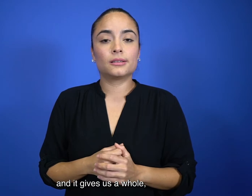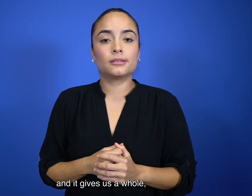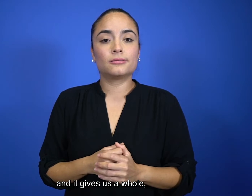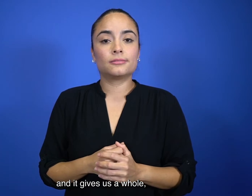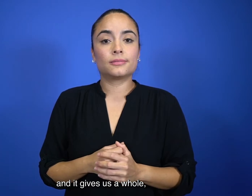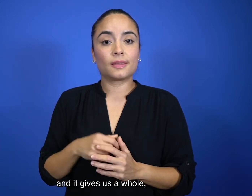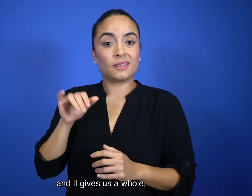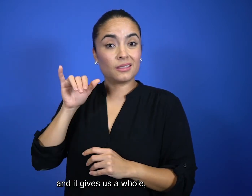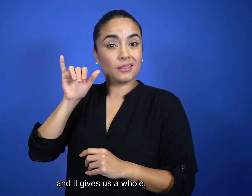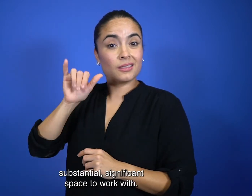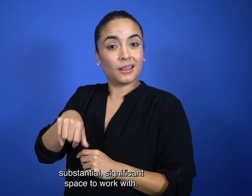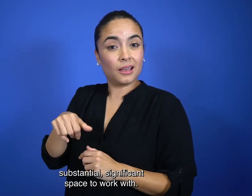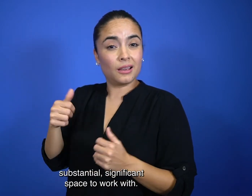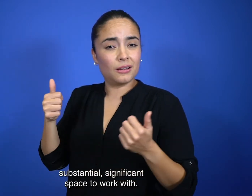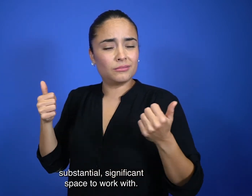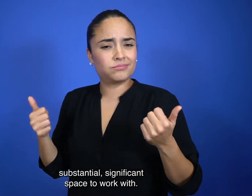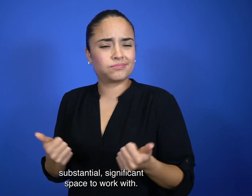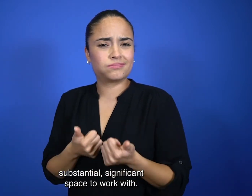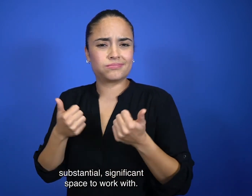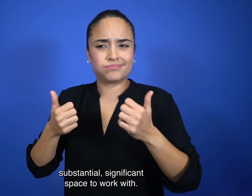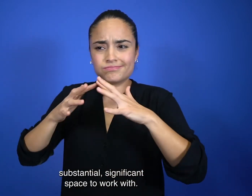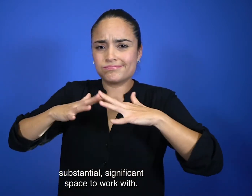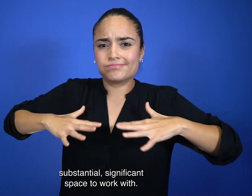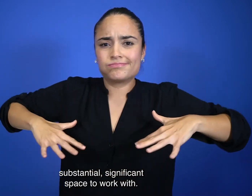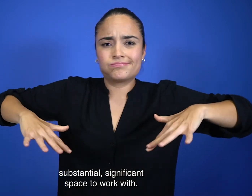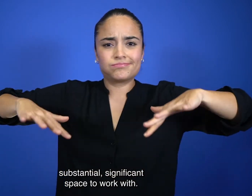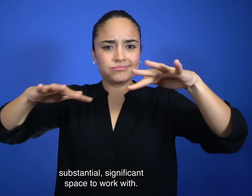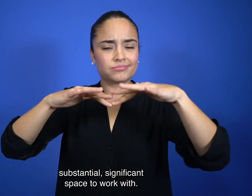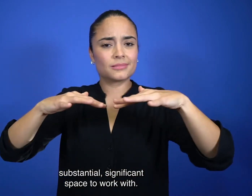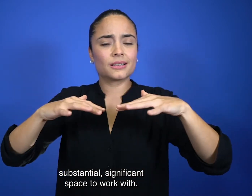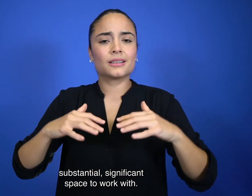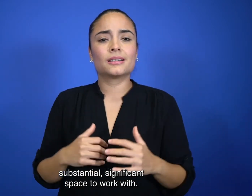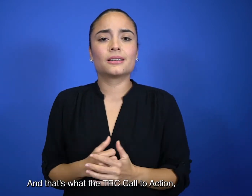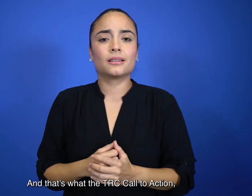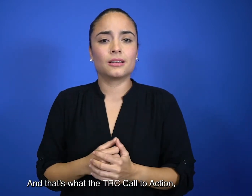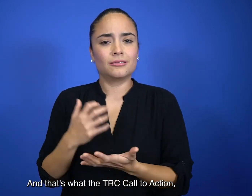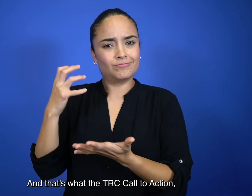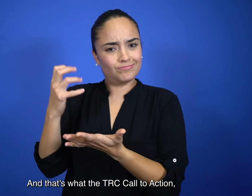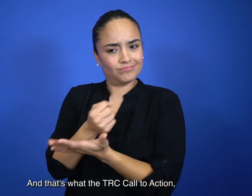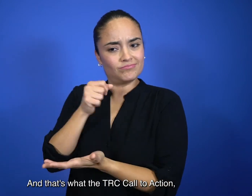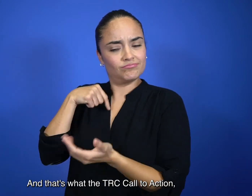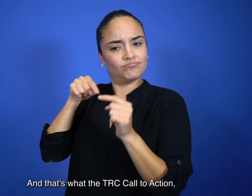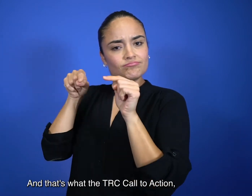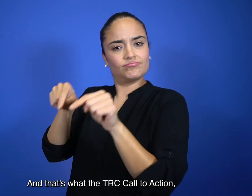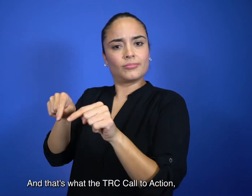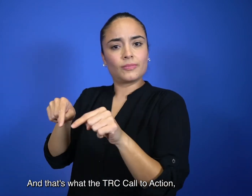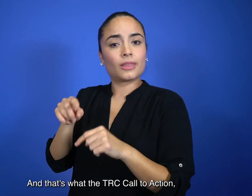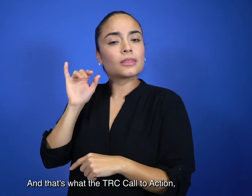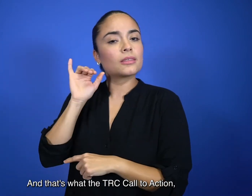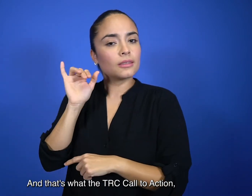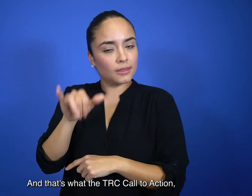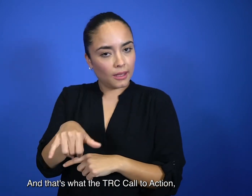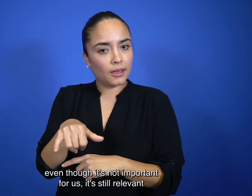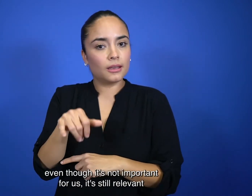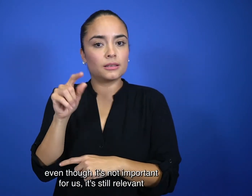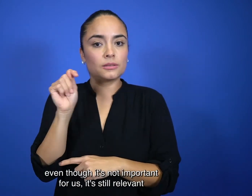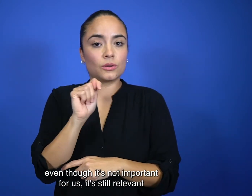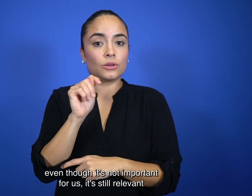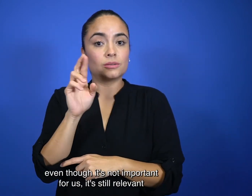whole substantial, significant space to work with. And that's what the TRC call to action, even though